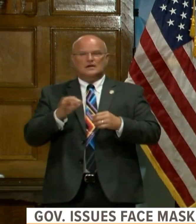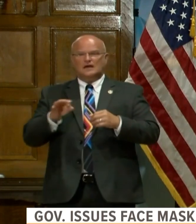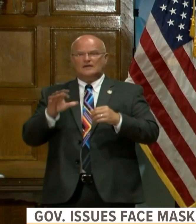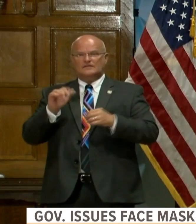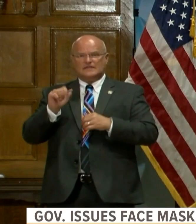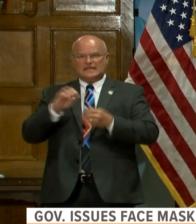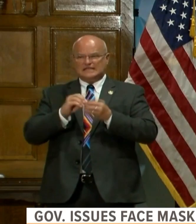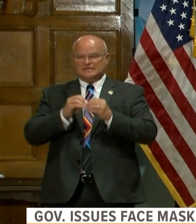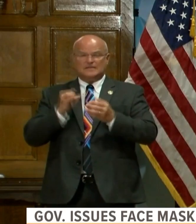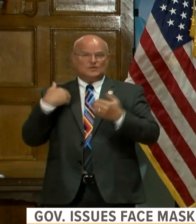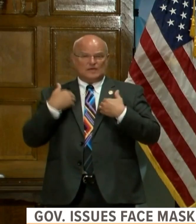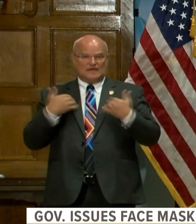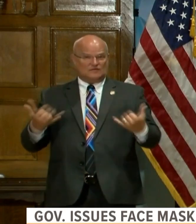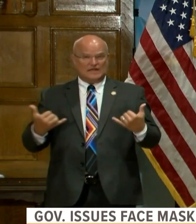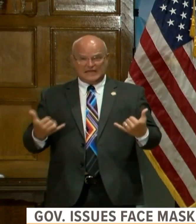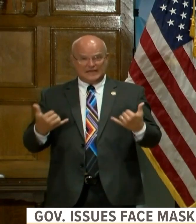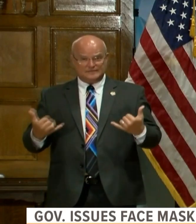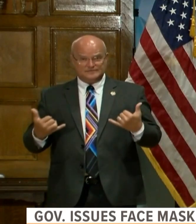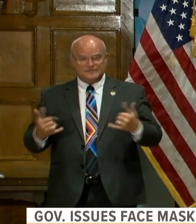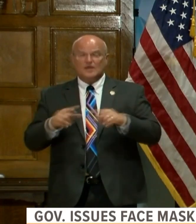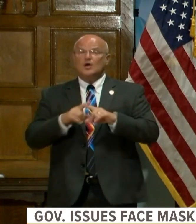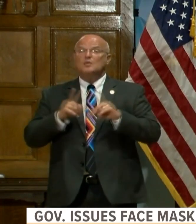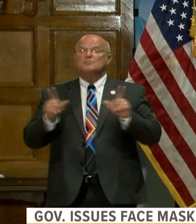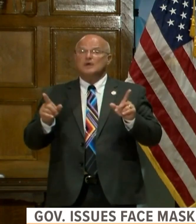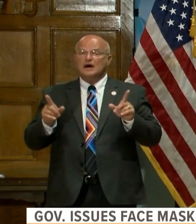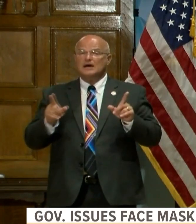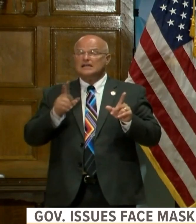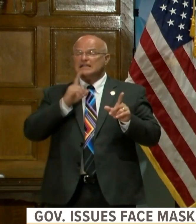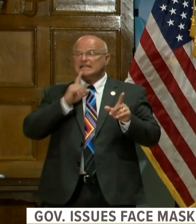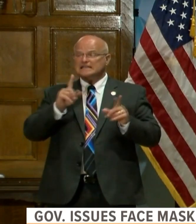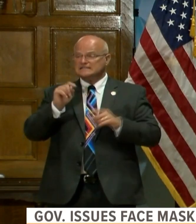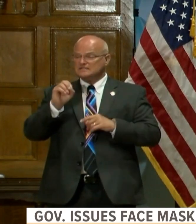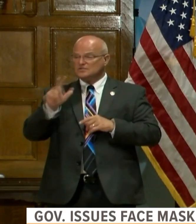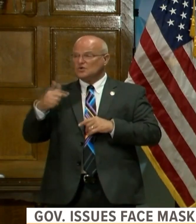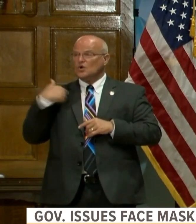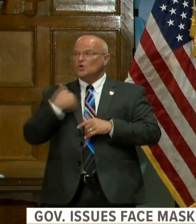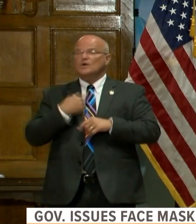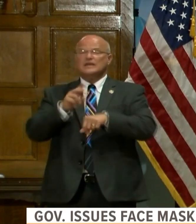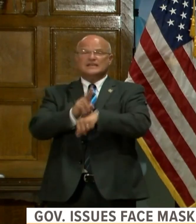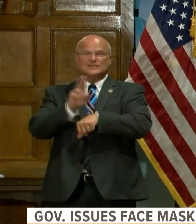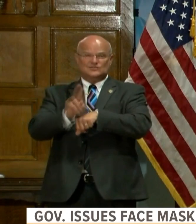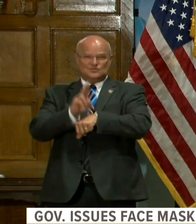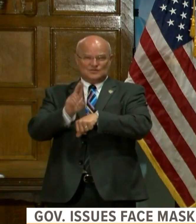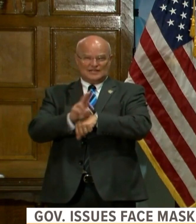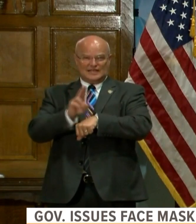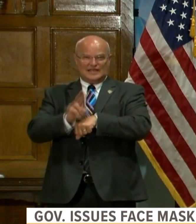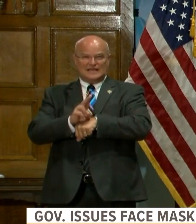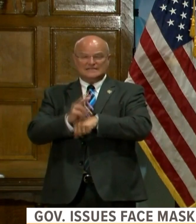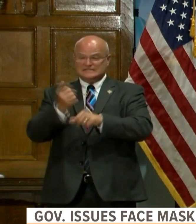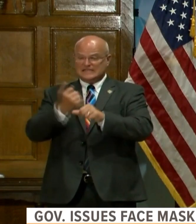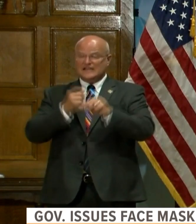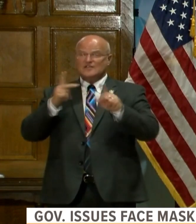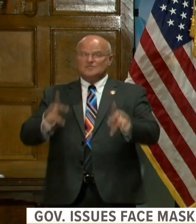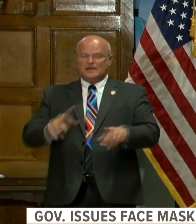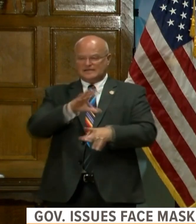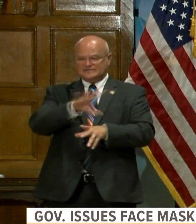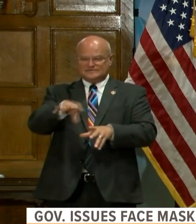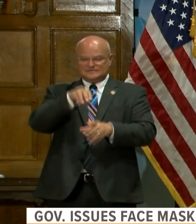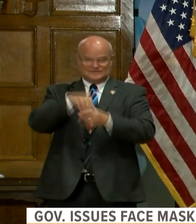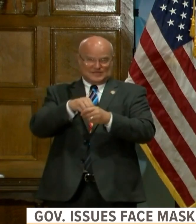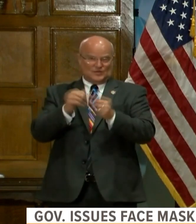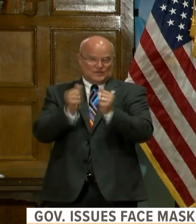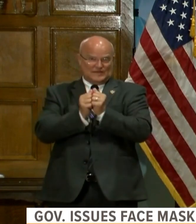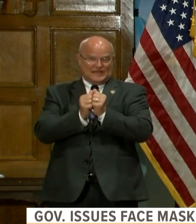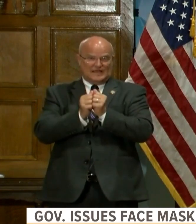the case numbers that we have right now, but it is the tool that we can utilize and everybody can participate